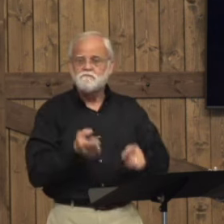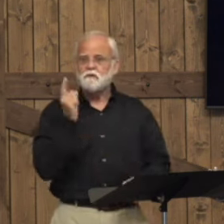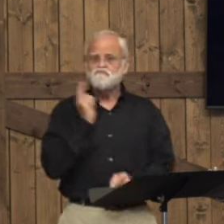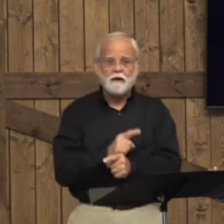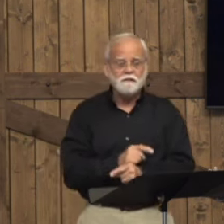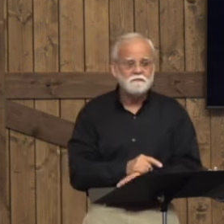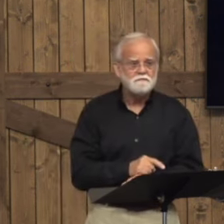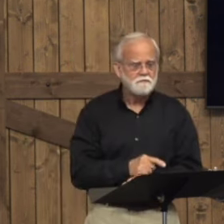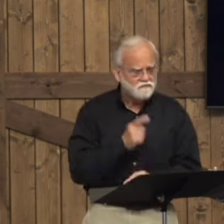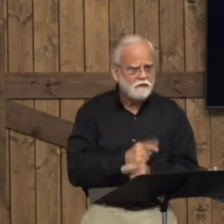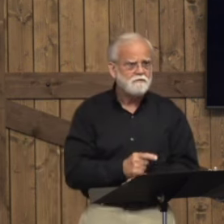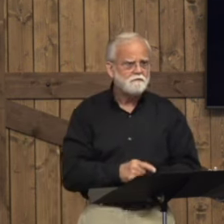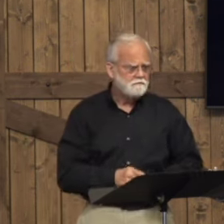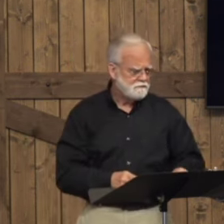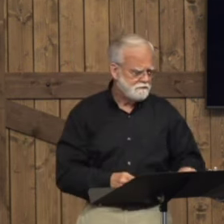That's right, Jesus said.